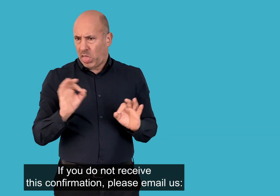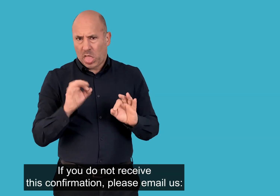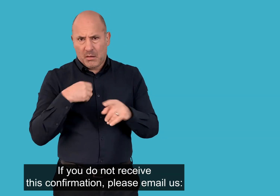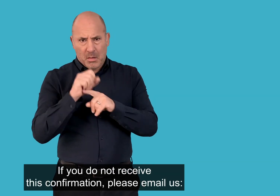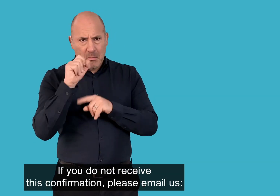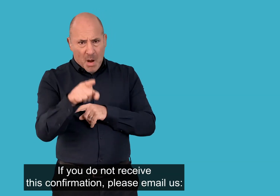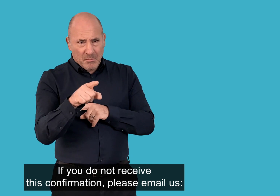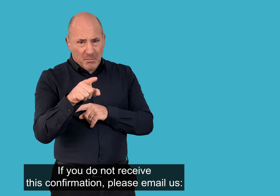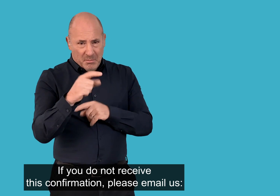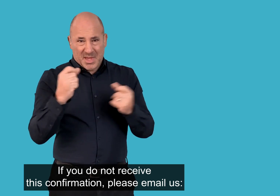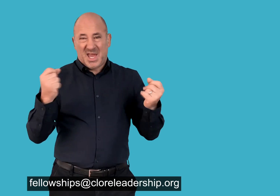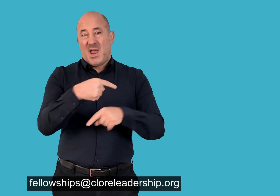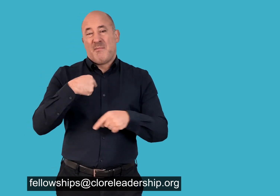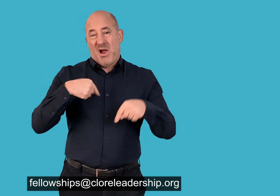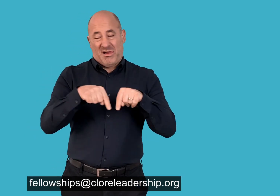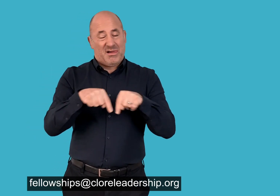please email us.